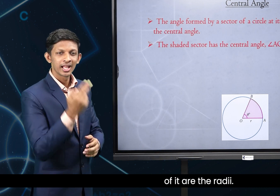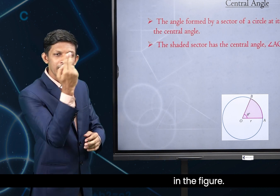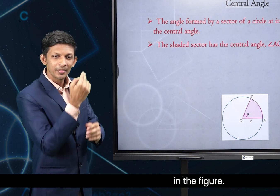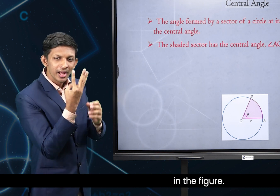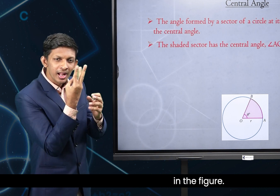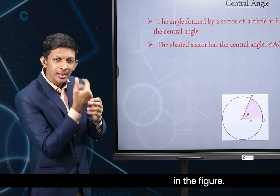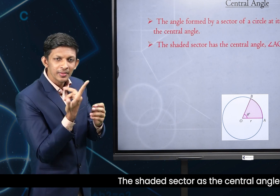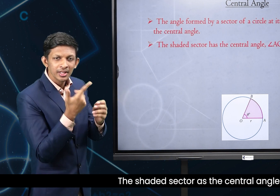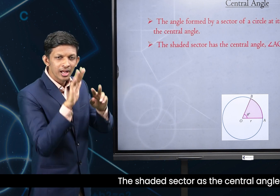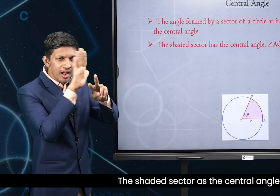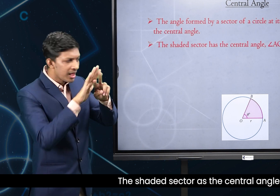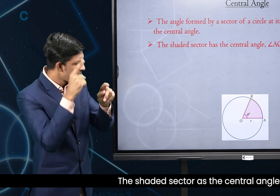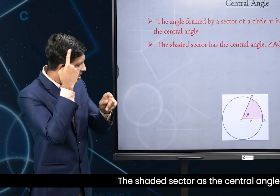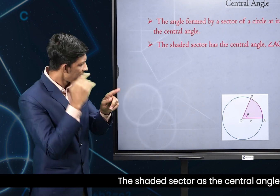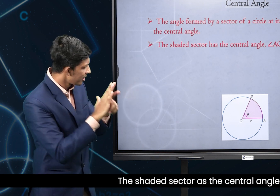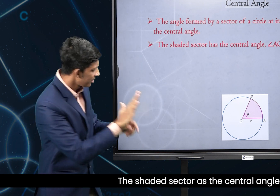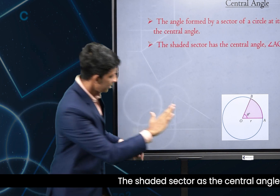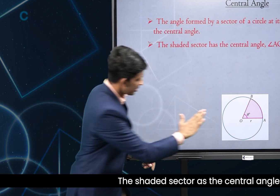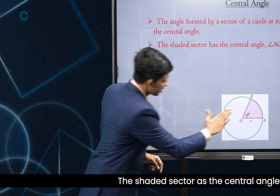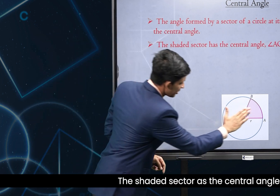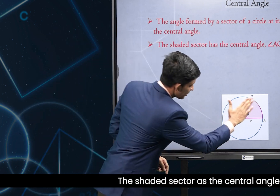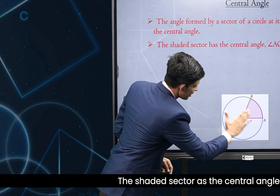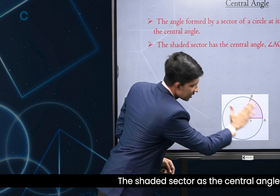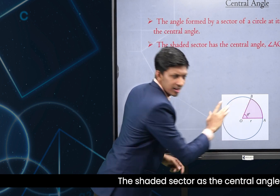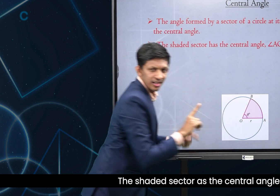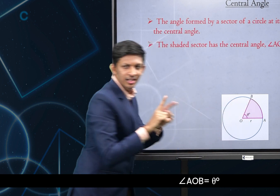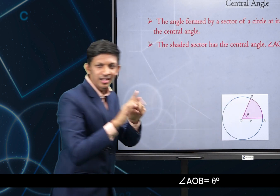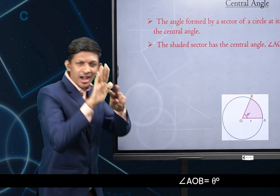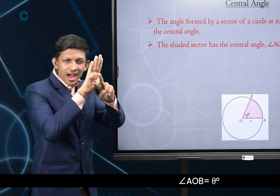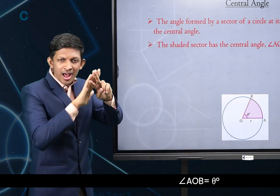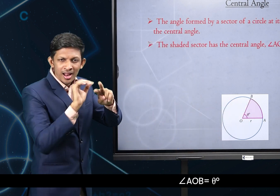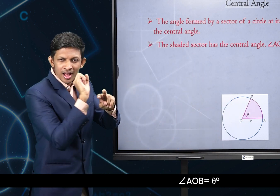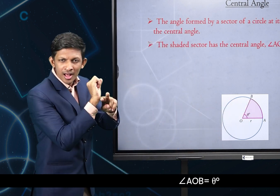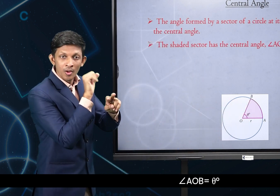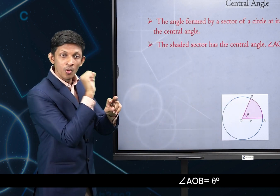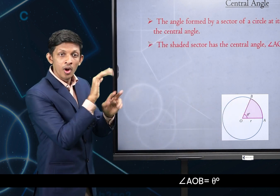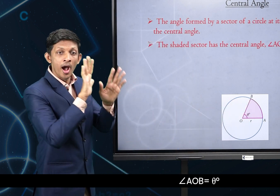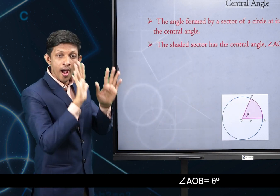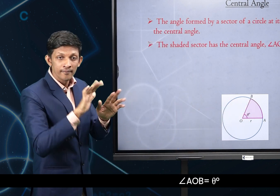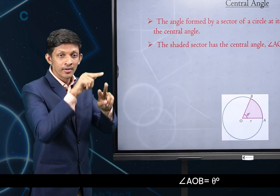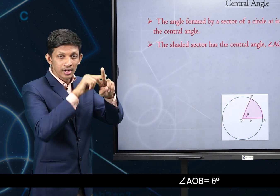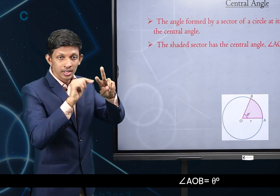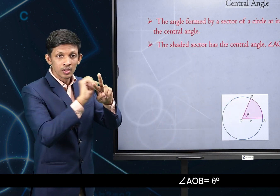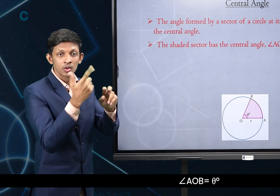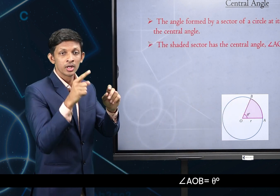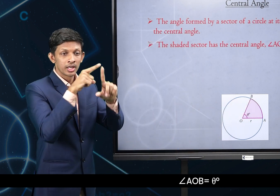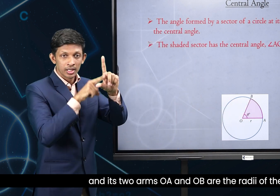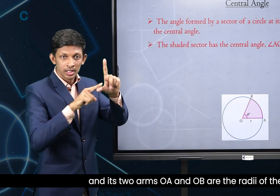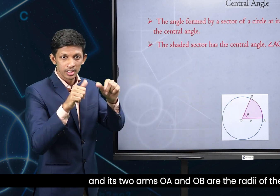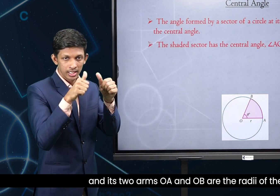In the figure, the shaded sector has the central angle AOB is equal to theta, and its two